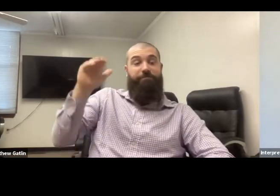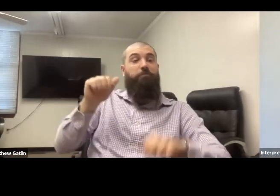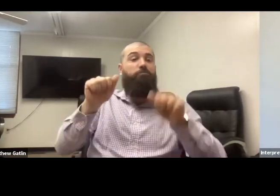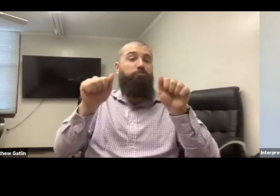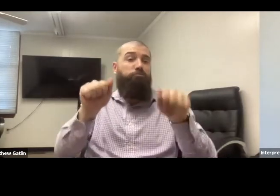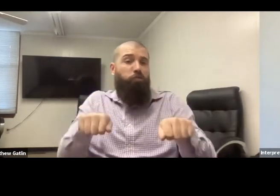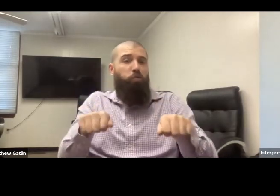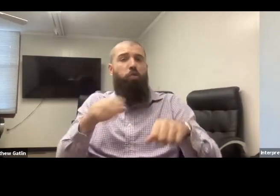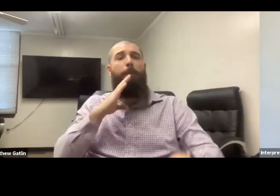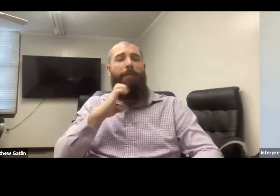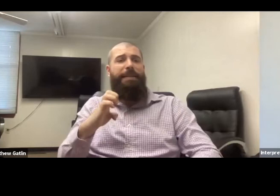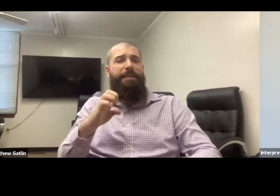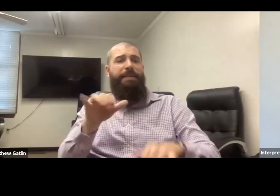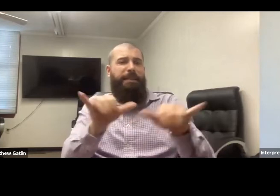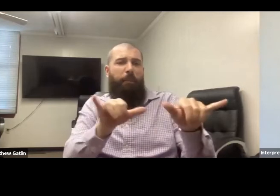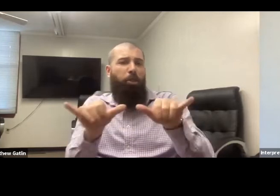my experience growing up,